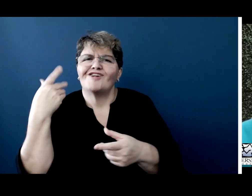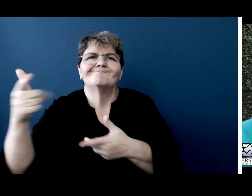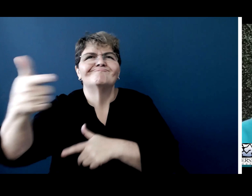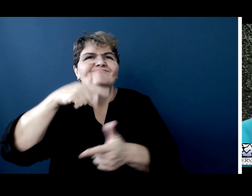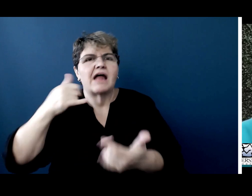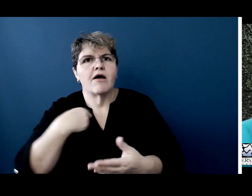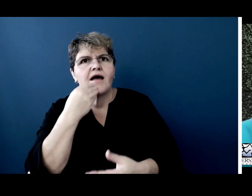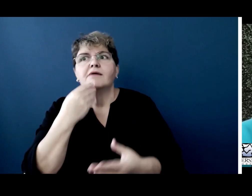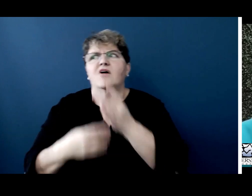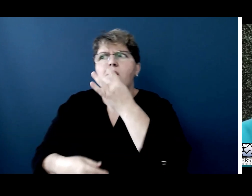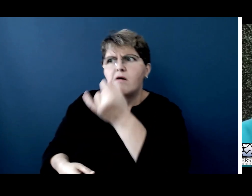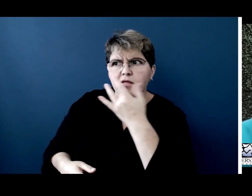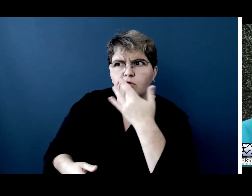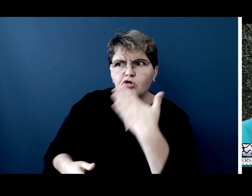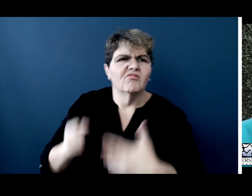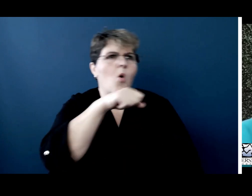that's what she liked.